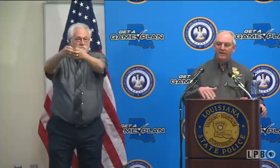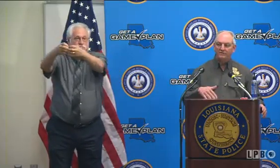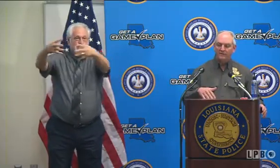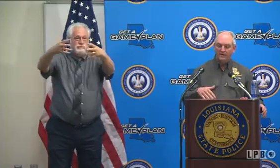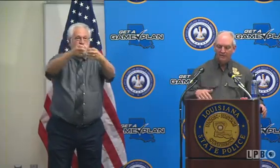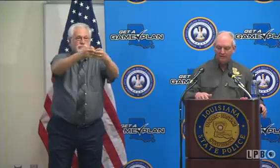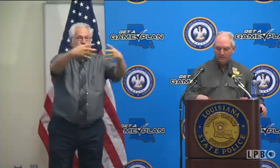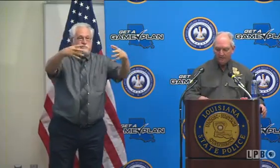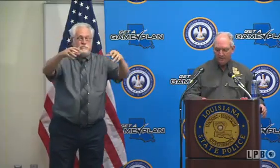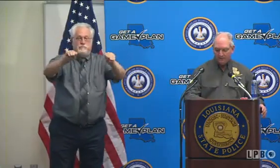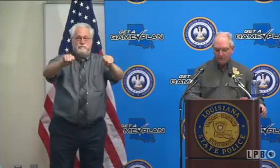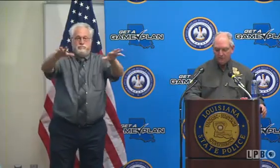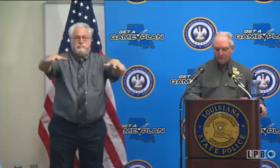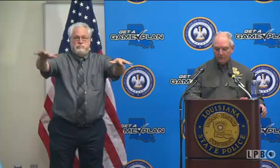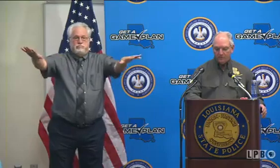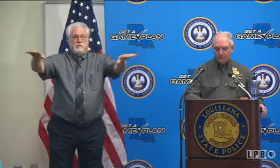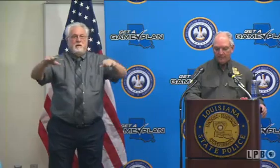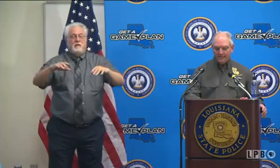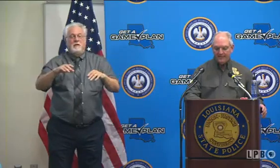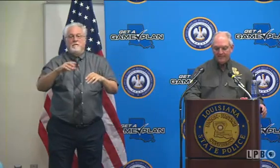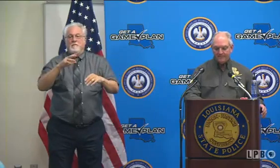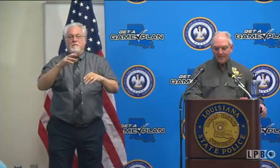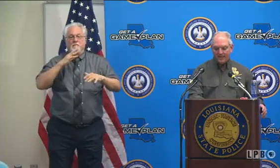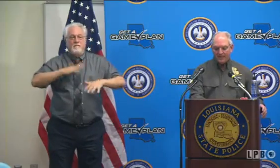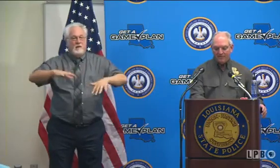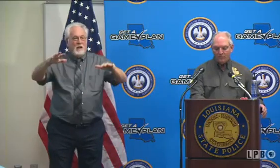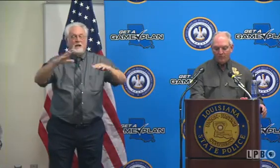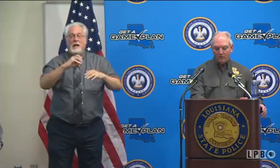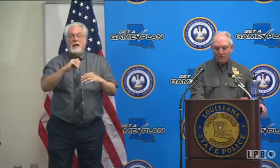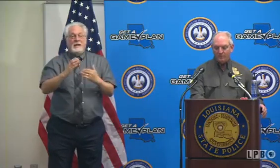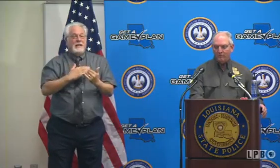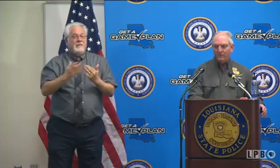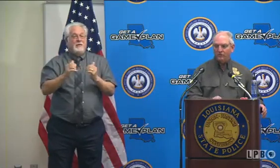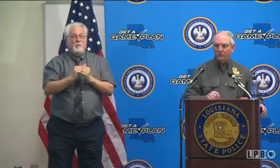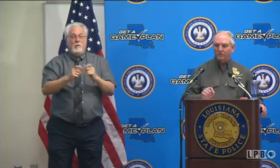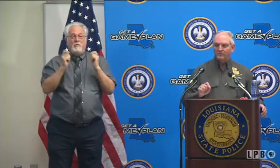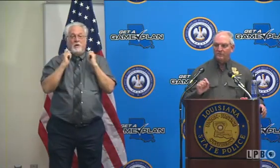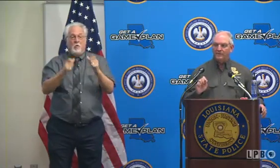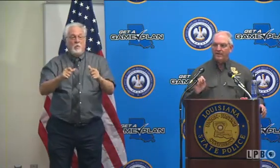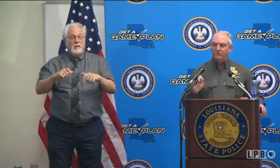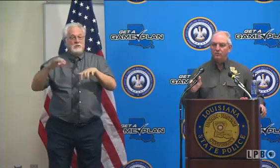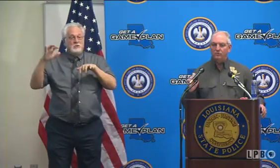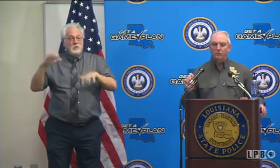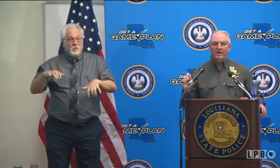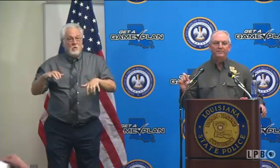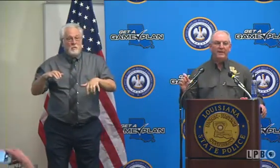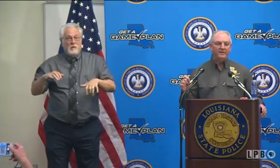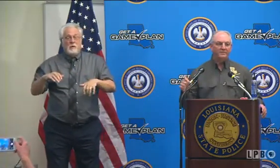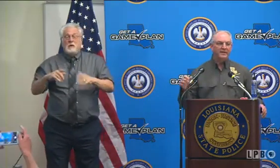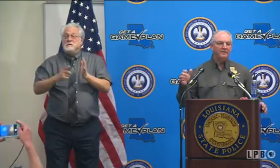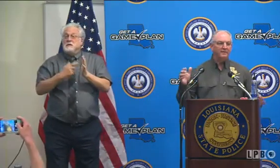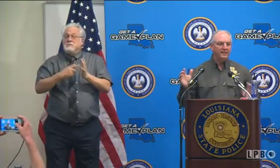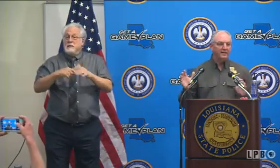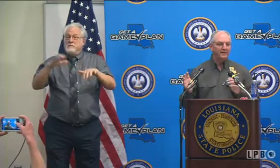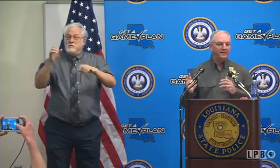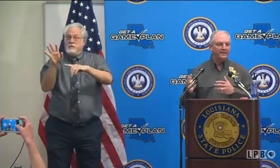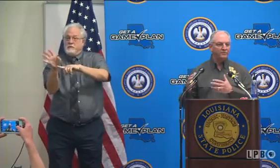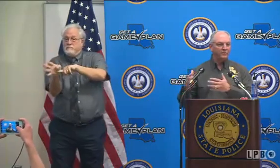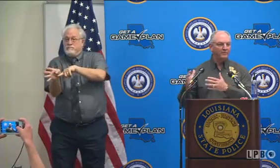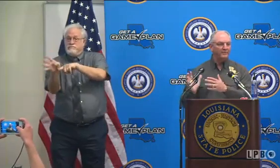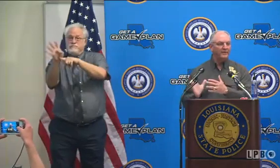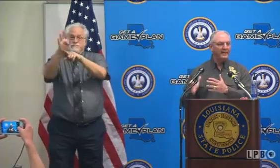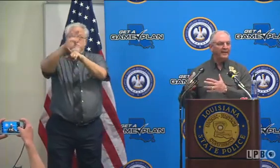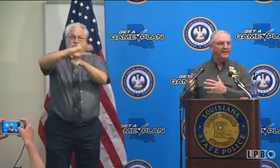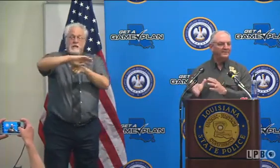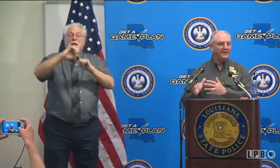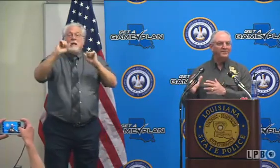that localized flooding that you wouldn't want to see. And even with a quick moving storm, sometimes rain bands can